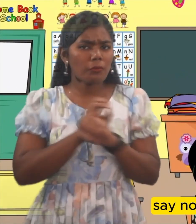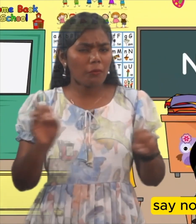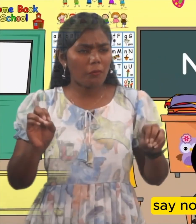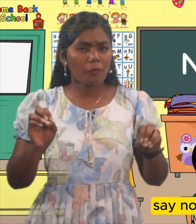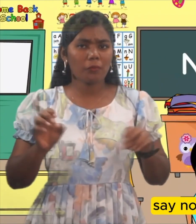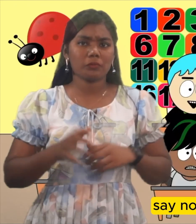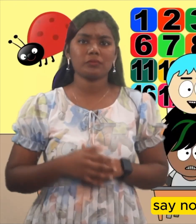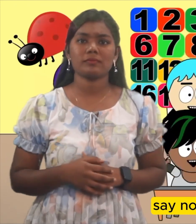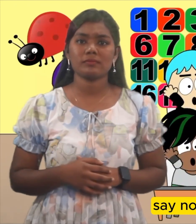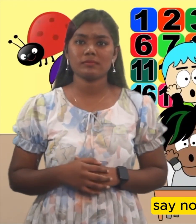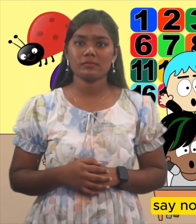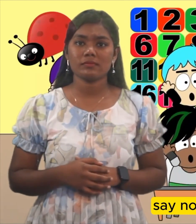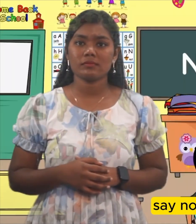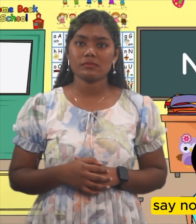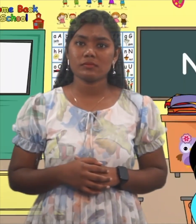Say no.